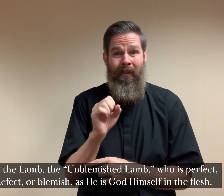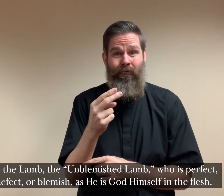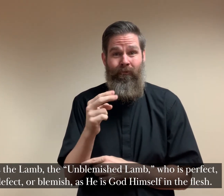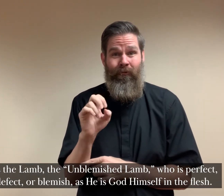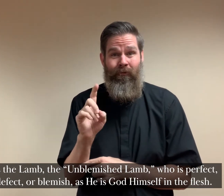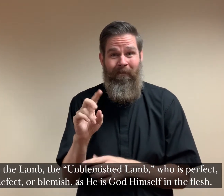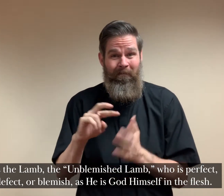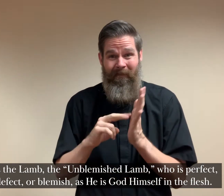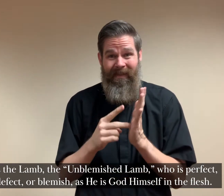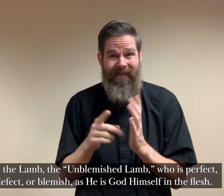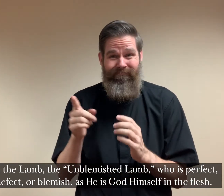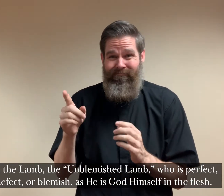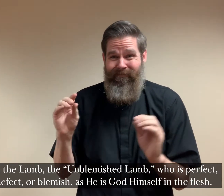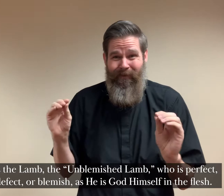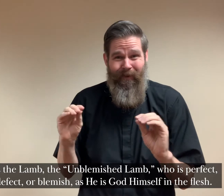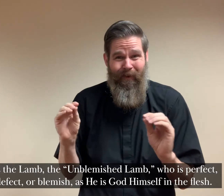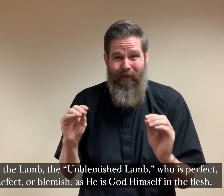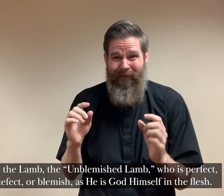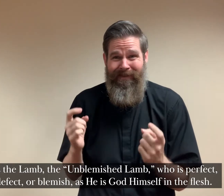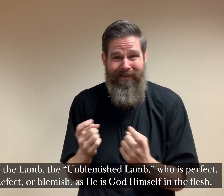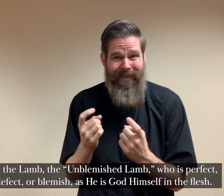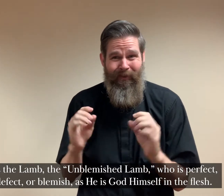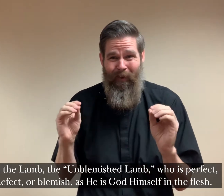as he is God himself in the flesh.